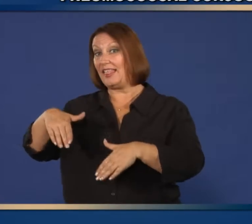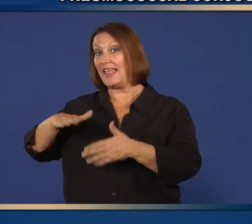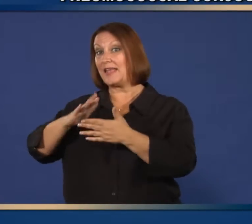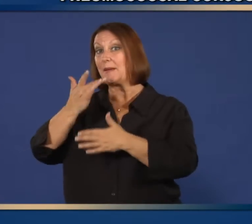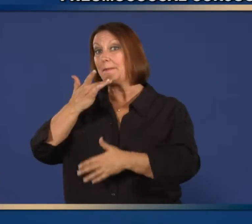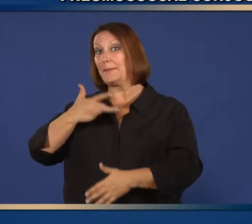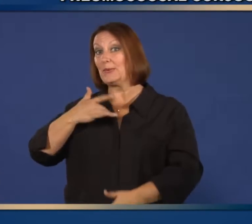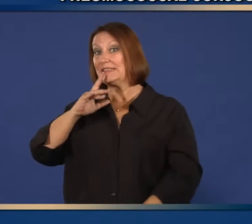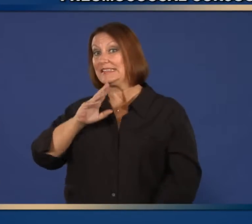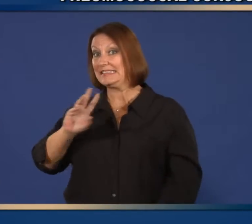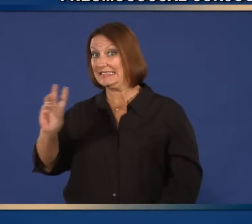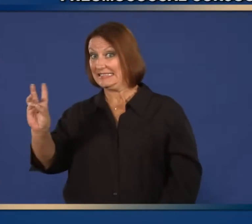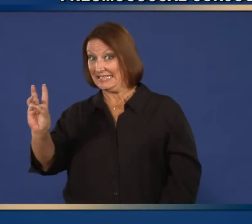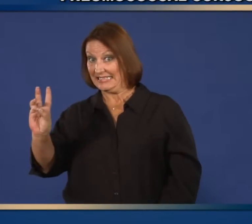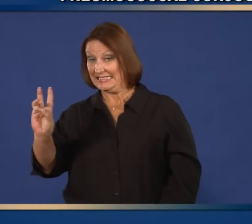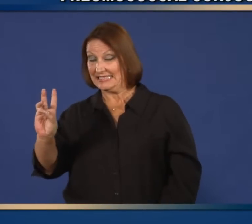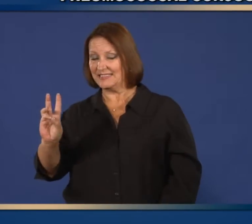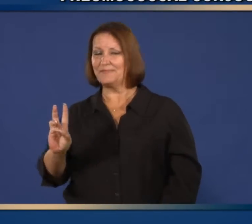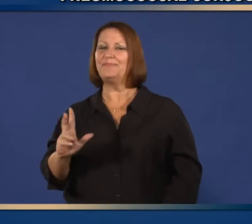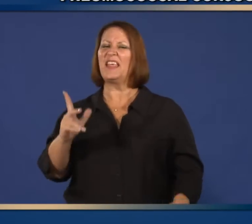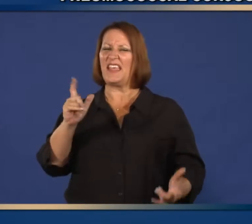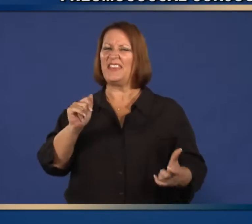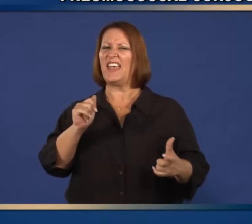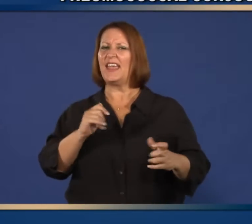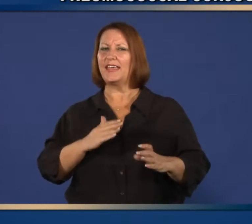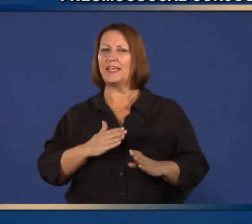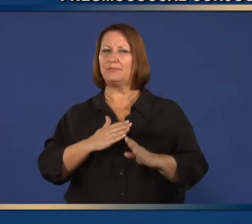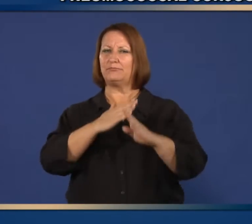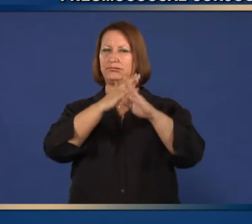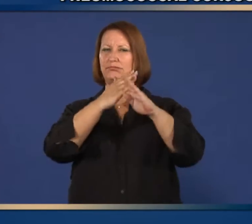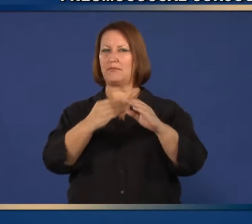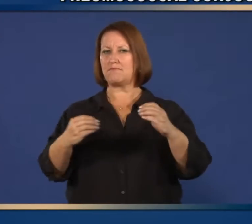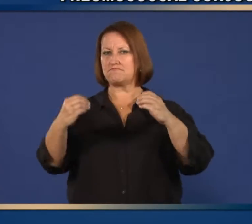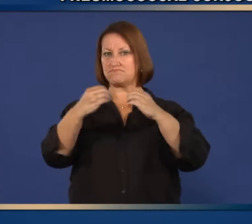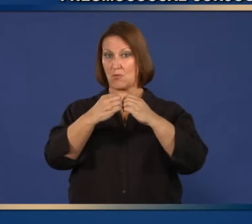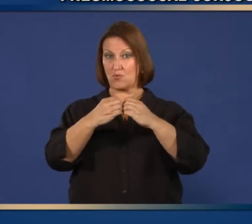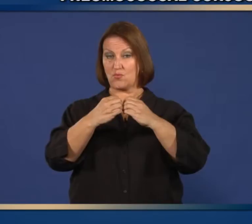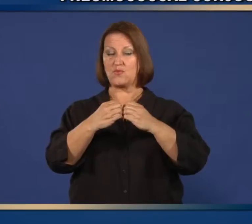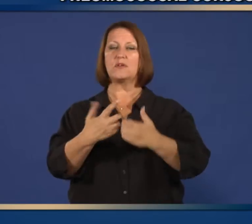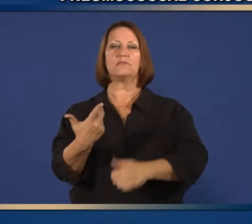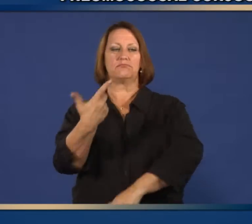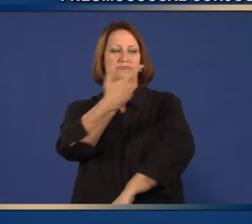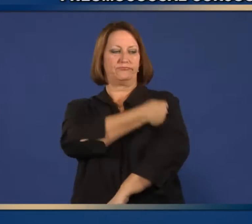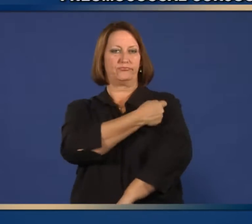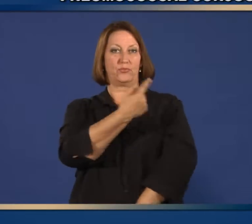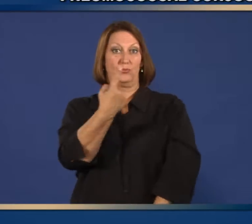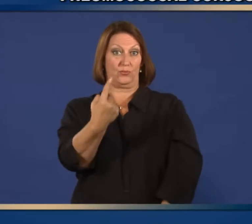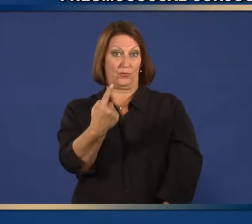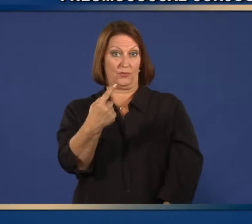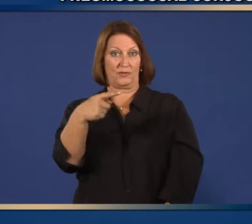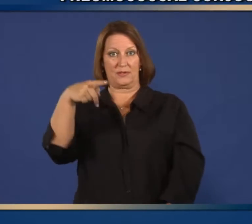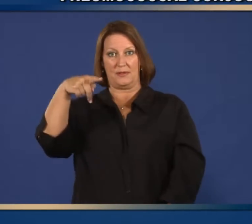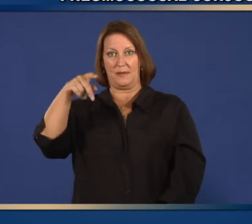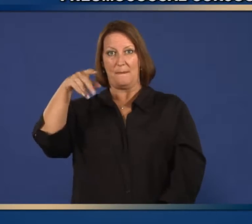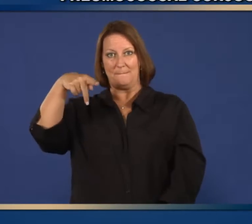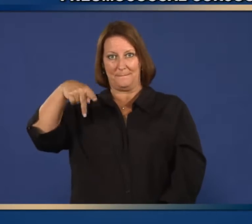who have not yet turned 6 should get 1 additional dose of